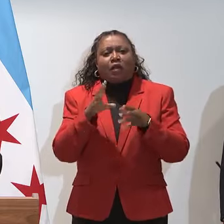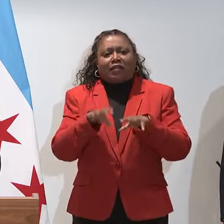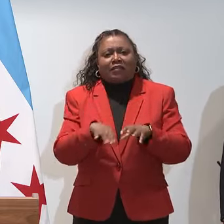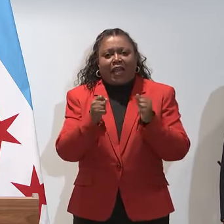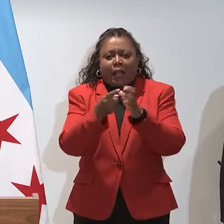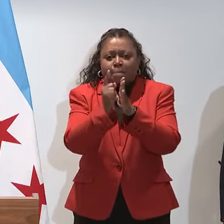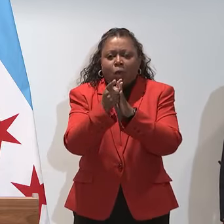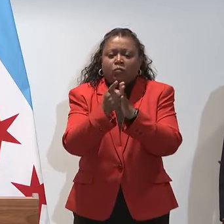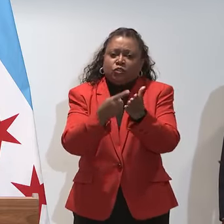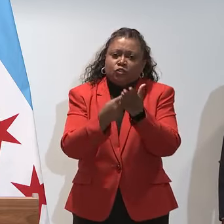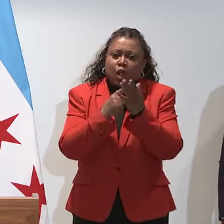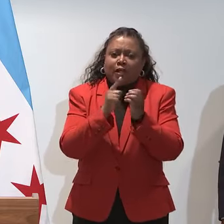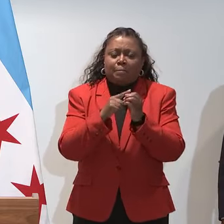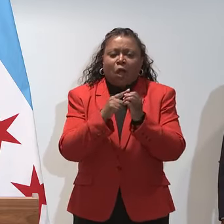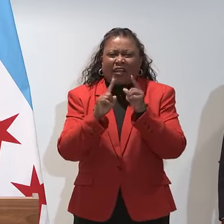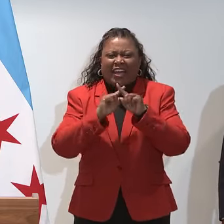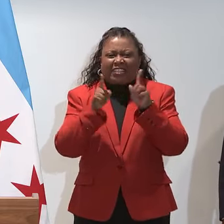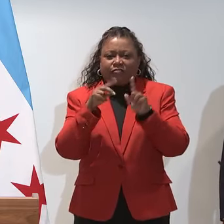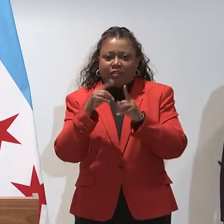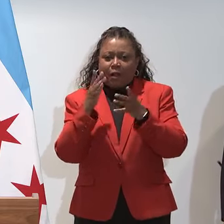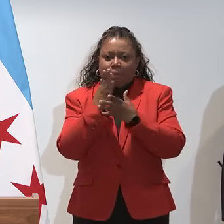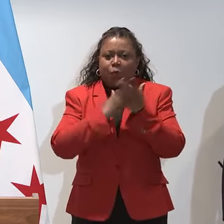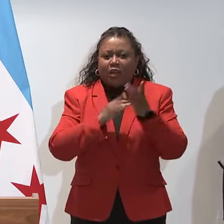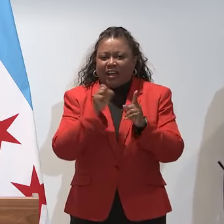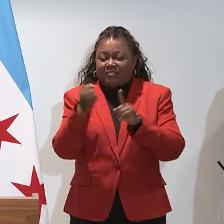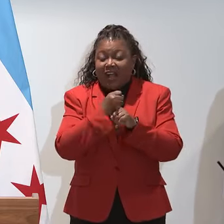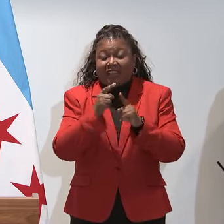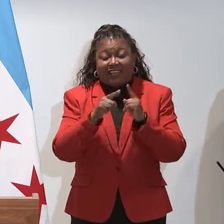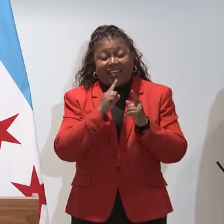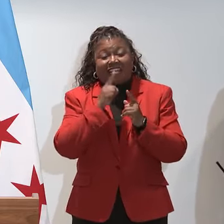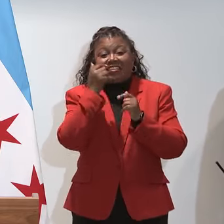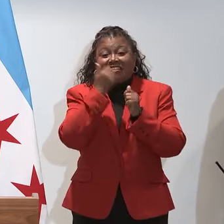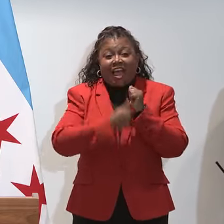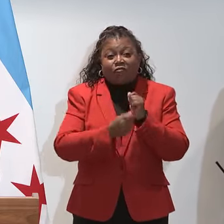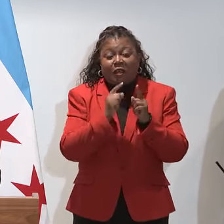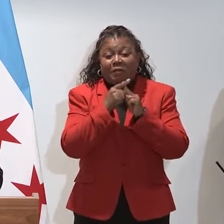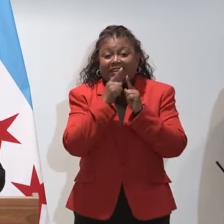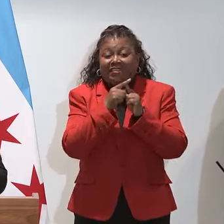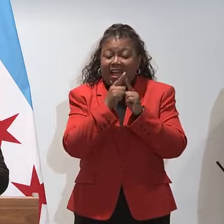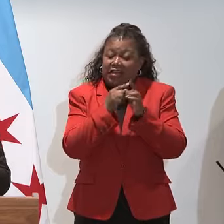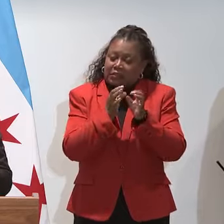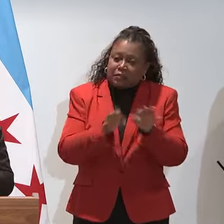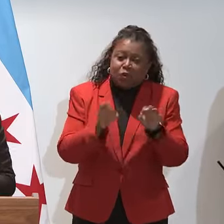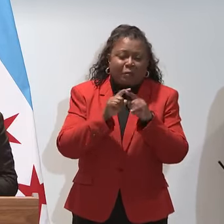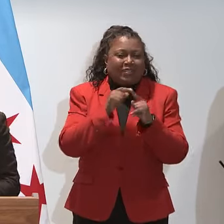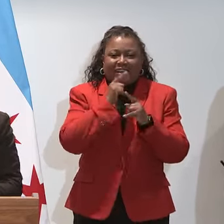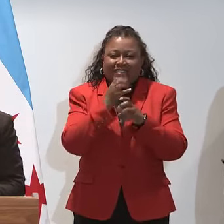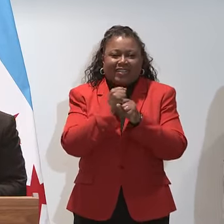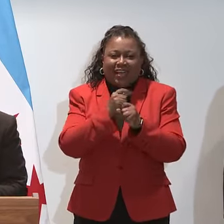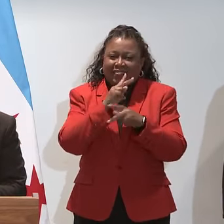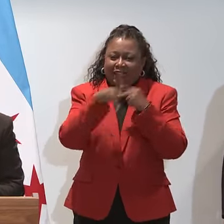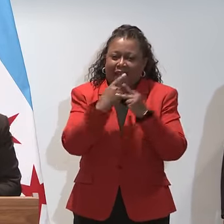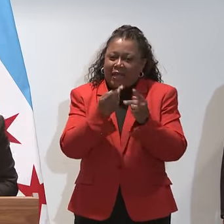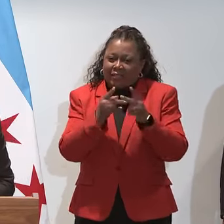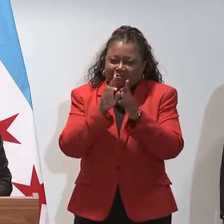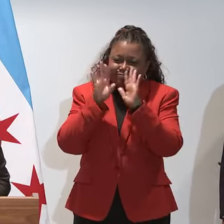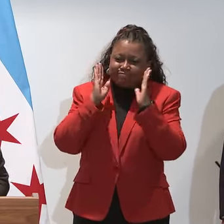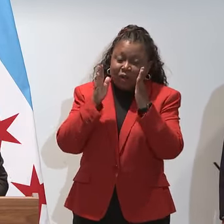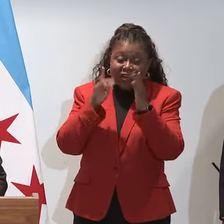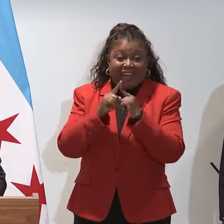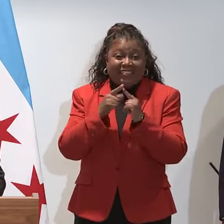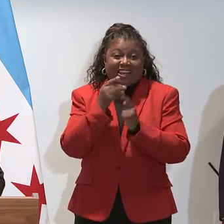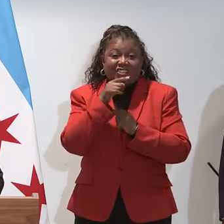take a moment to talk about a different form of violence that is every bit as pernicious but doesn't get the kind of coverage, and